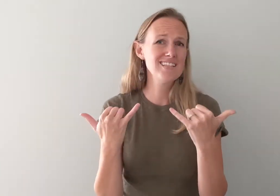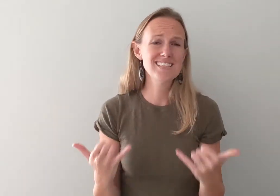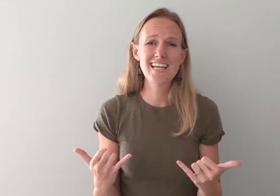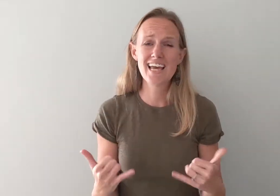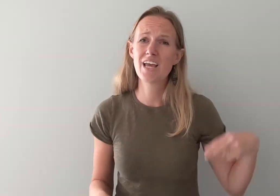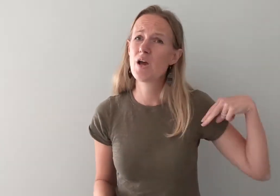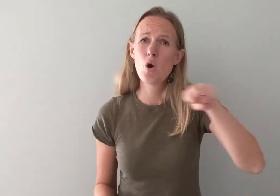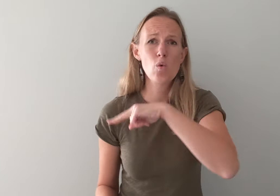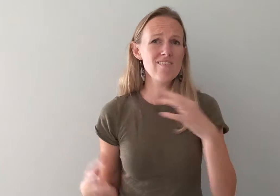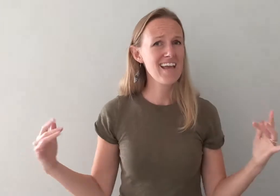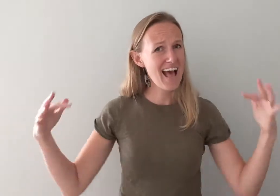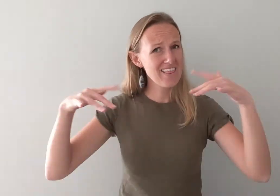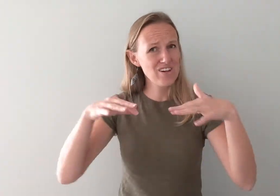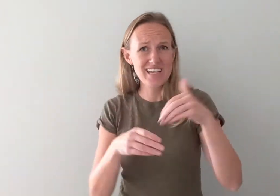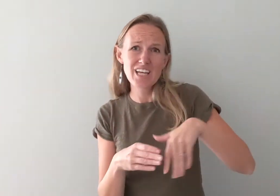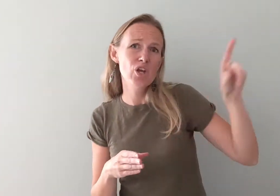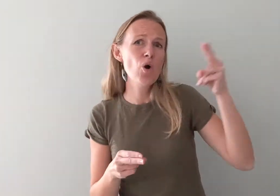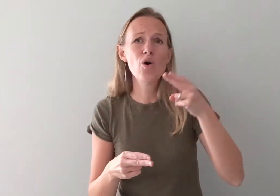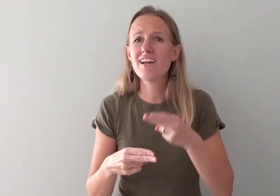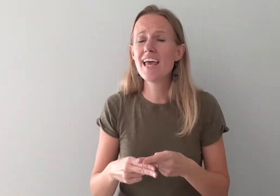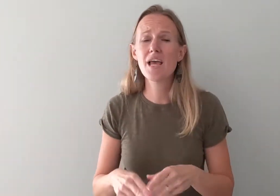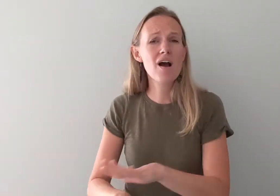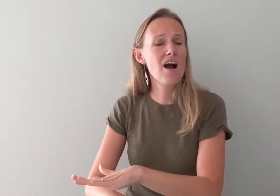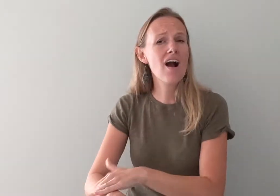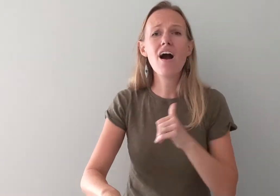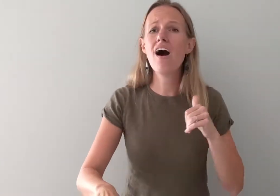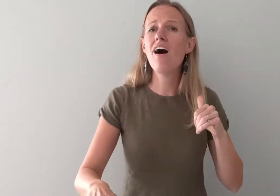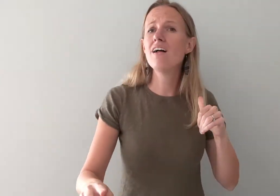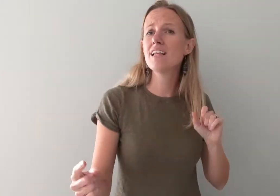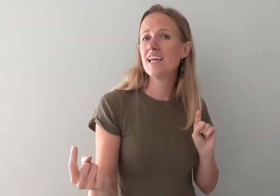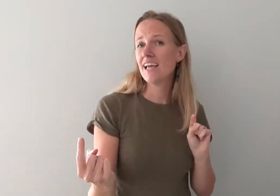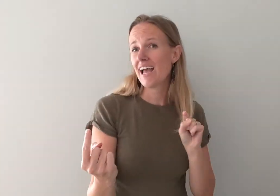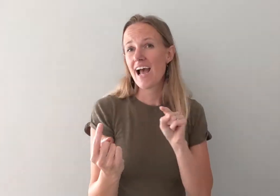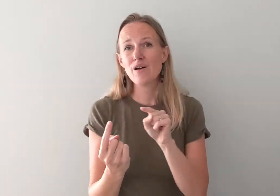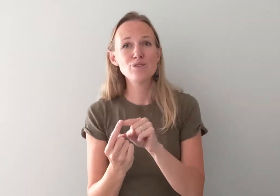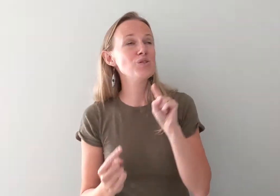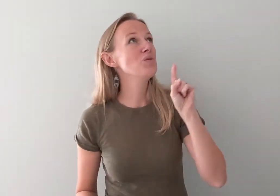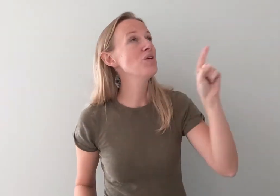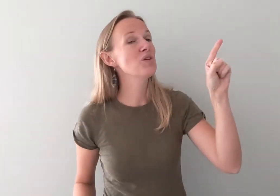this day, we're gathered in your name, calling out to you.